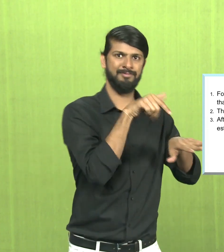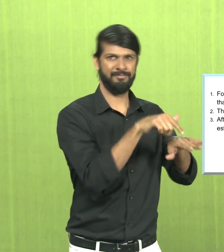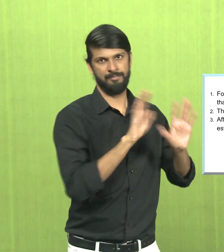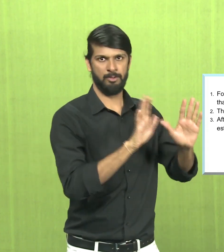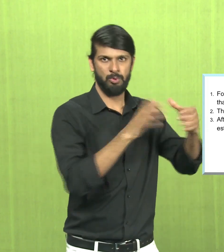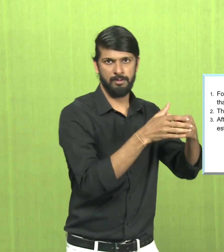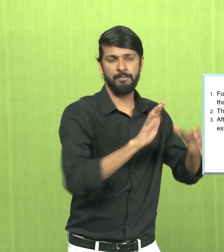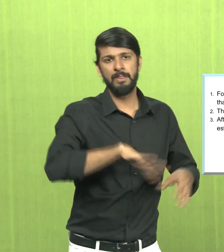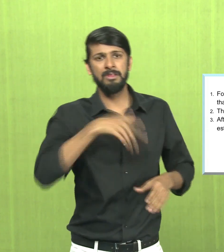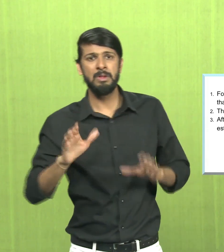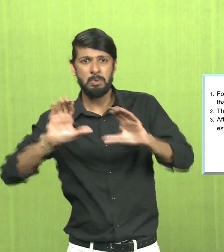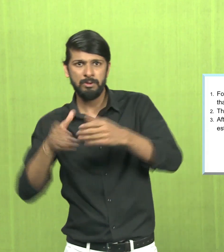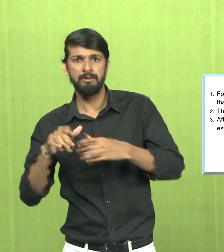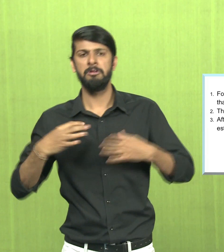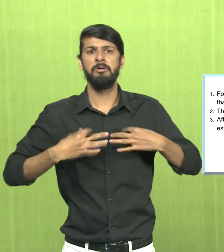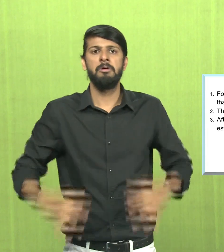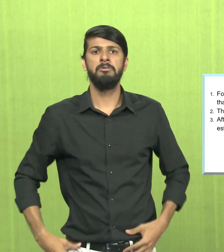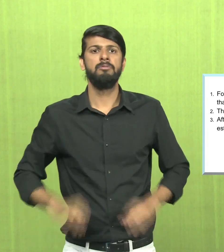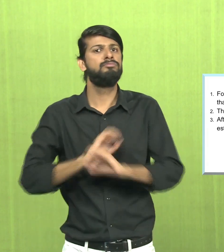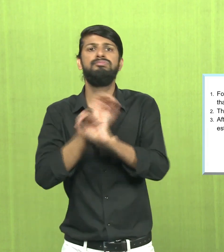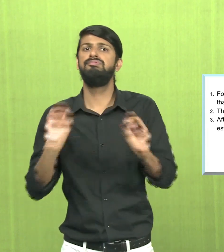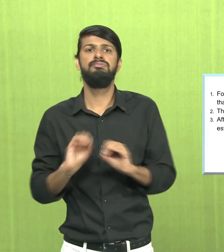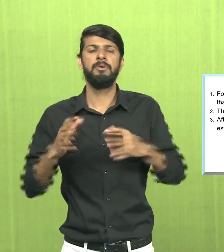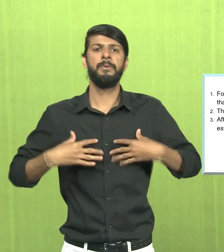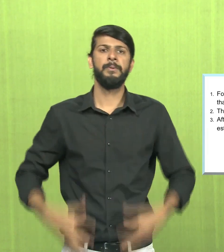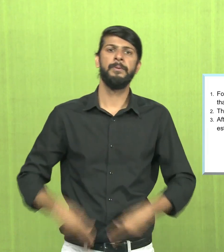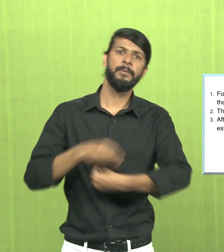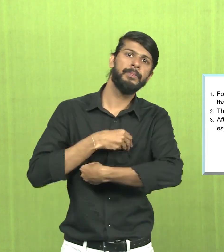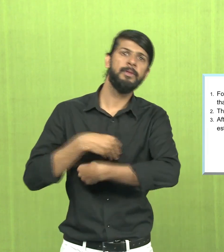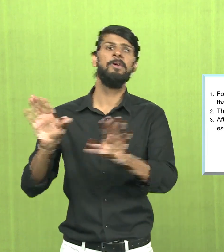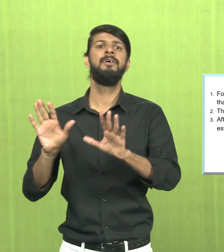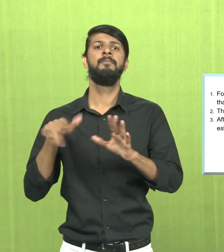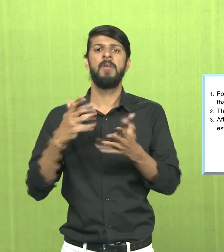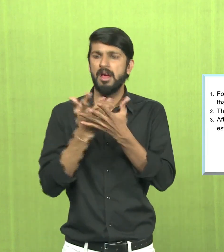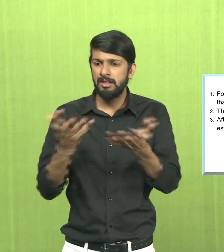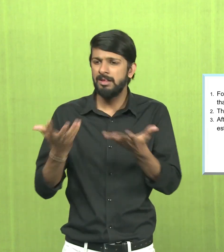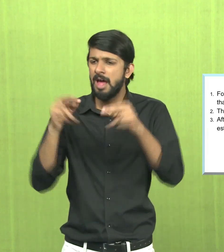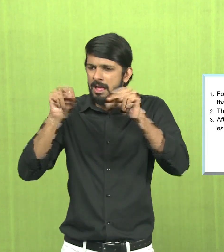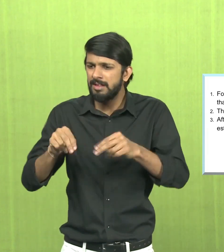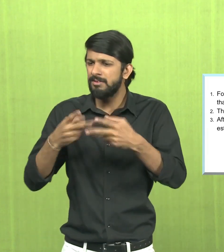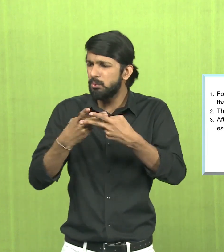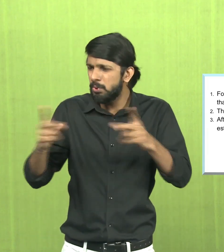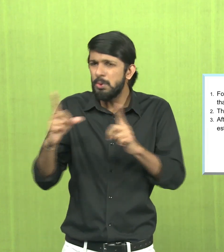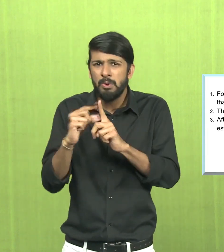a mask on their faces, and both male and females can join, and then the Digambara,